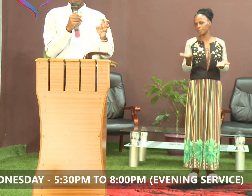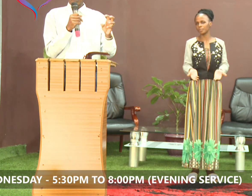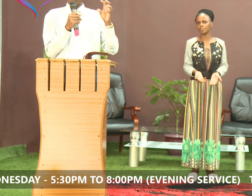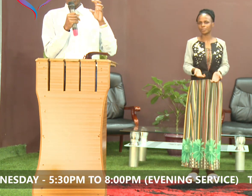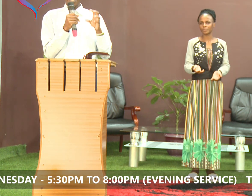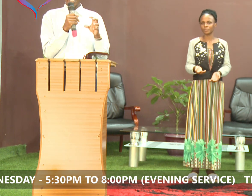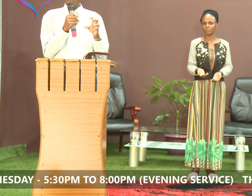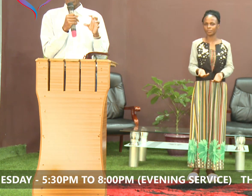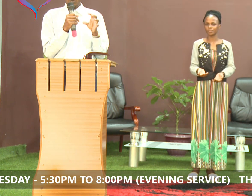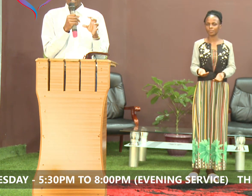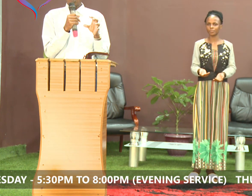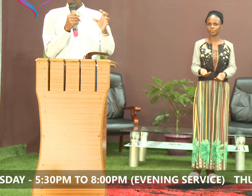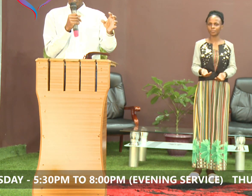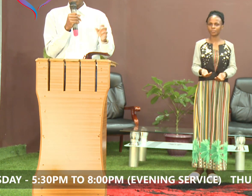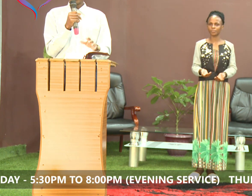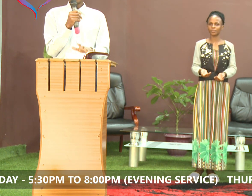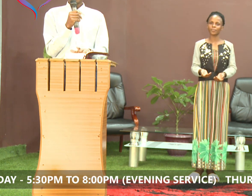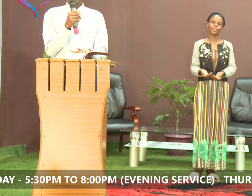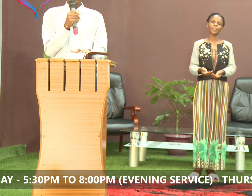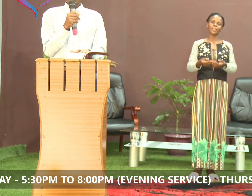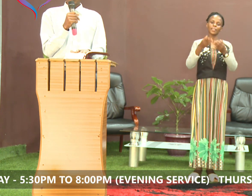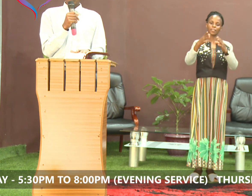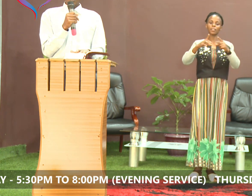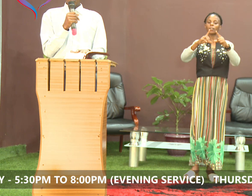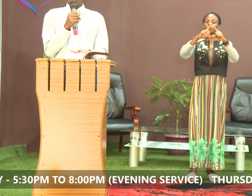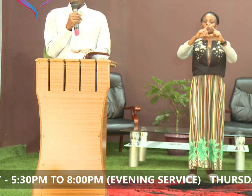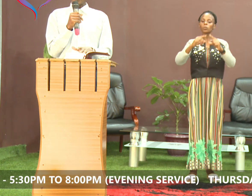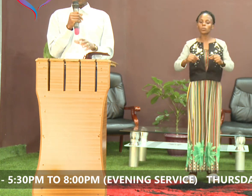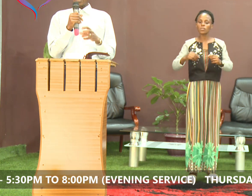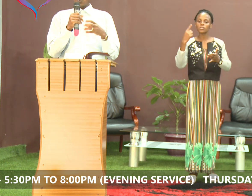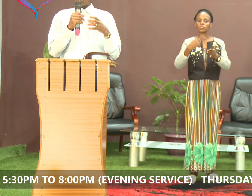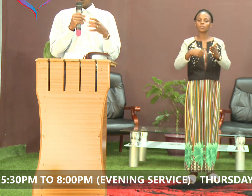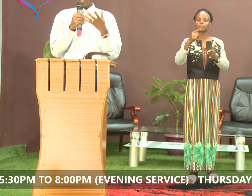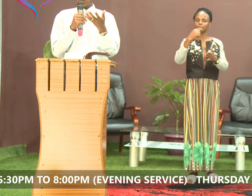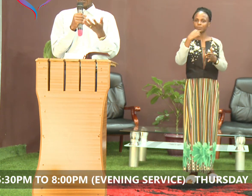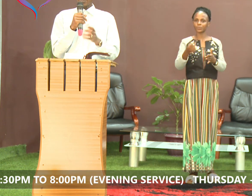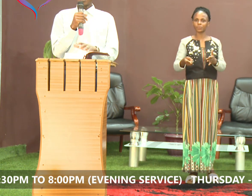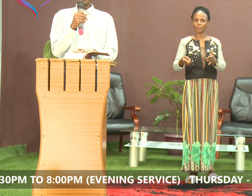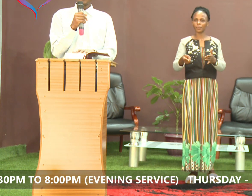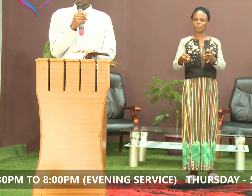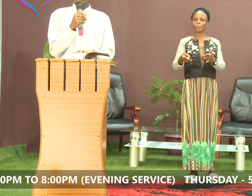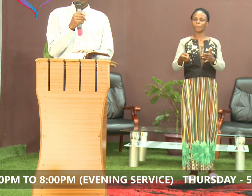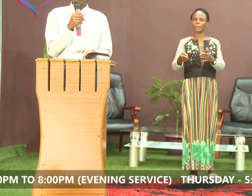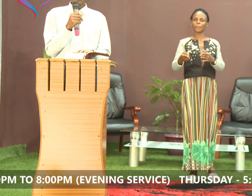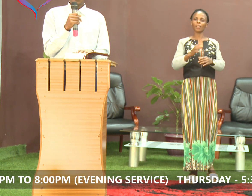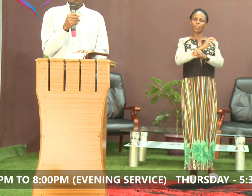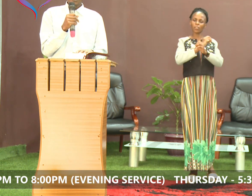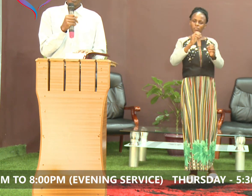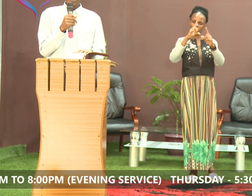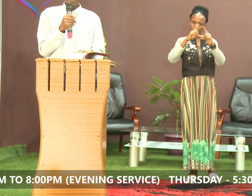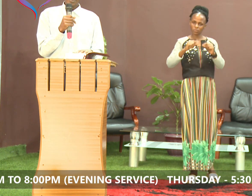otya ekyo kiwandyaga dwa kyoyogala kwogera. There is the verbal, what you say. Wali ekyo kyogenda okukyogera. There is the non-verbal, that which